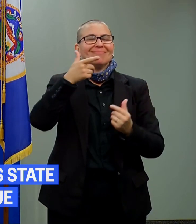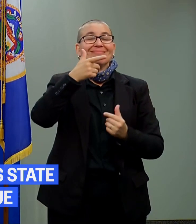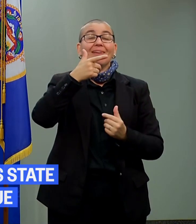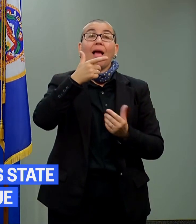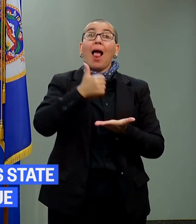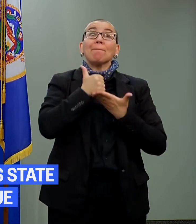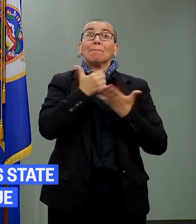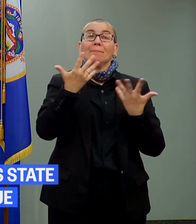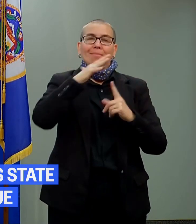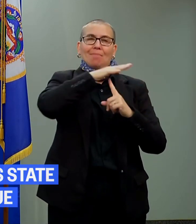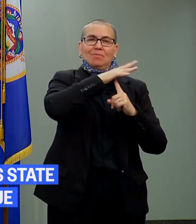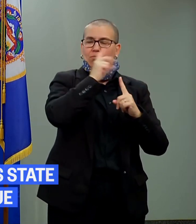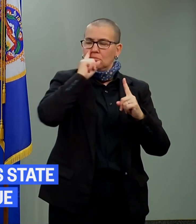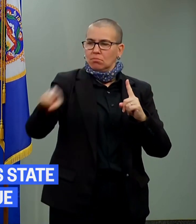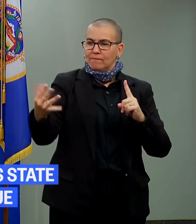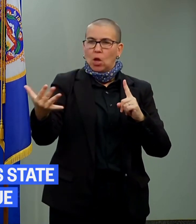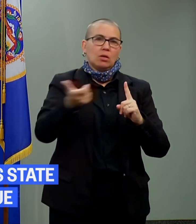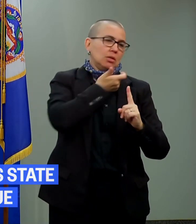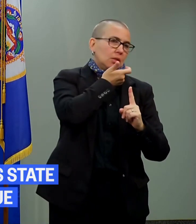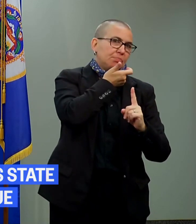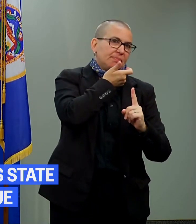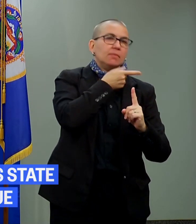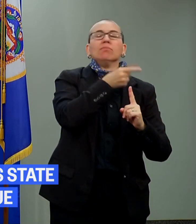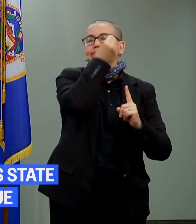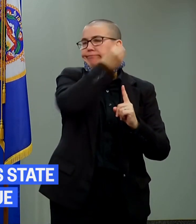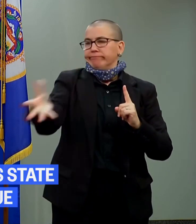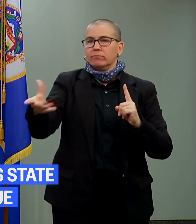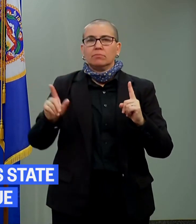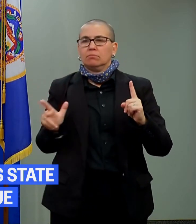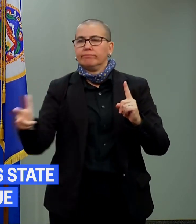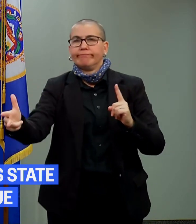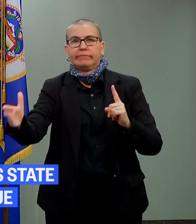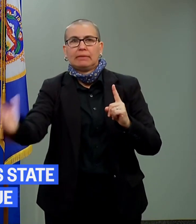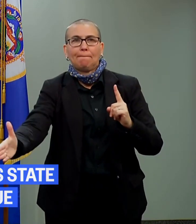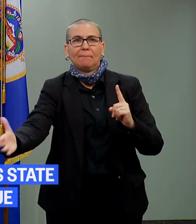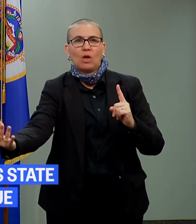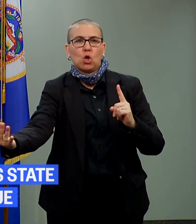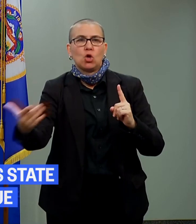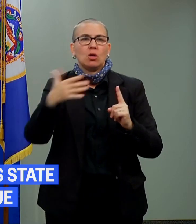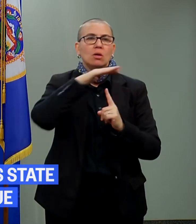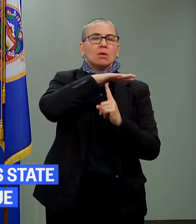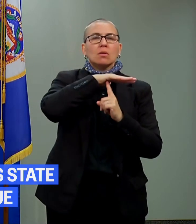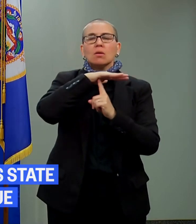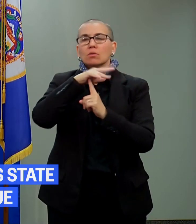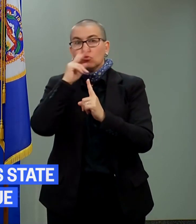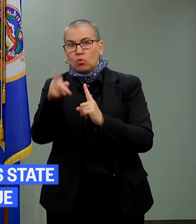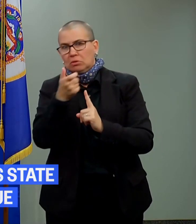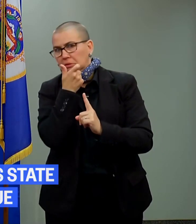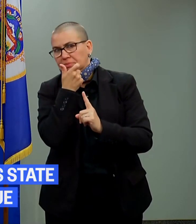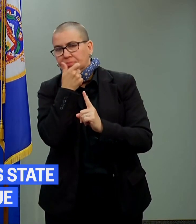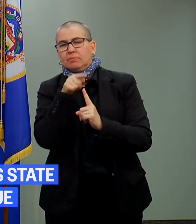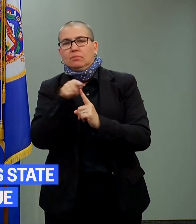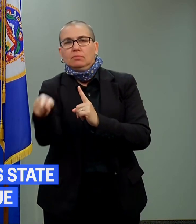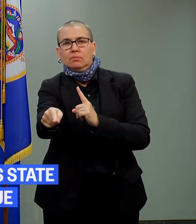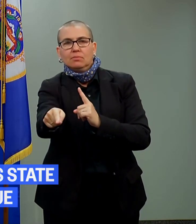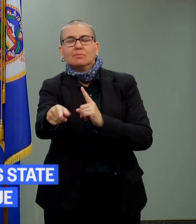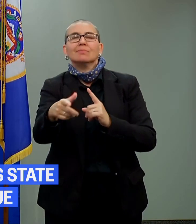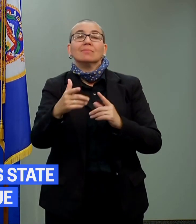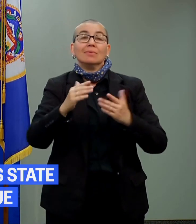information mission. And we knew that we were getting tips from community. We got tips. I was on the phone with church